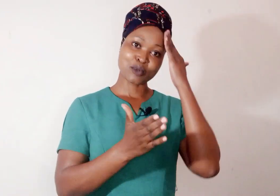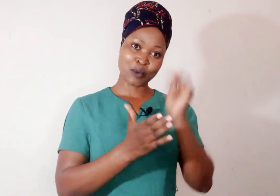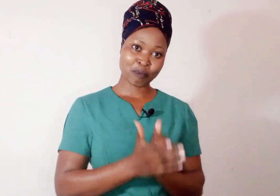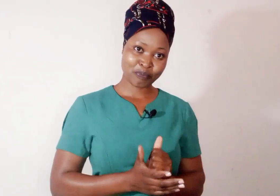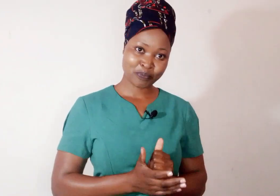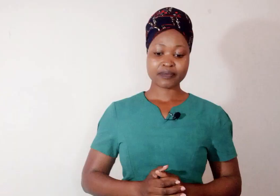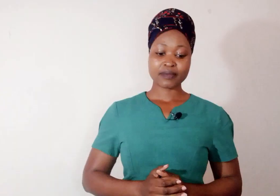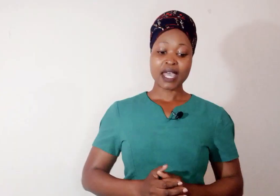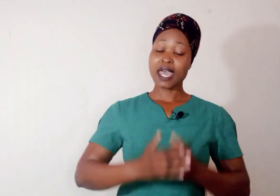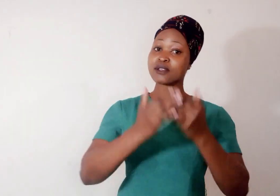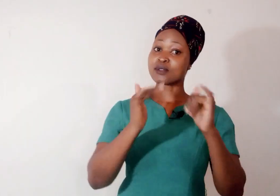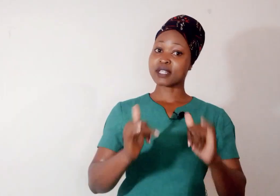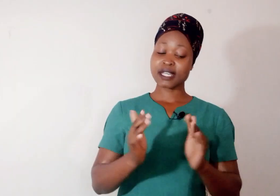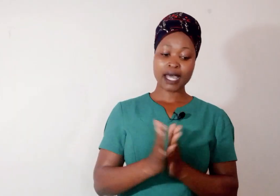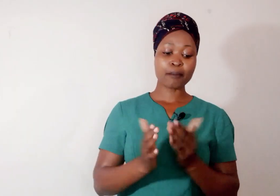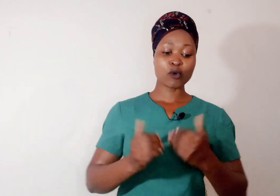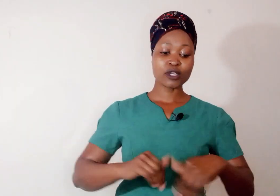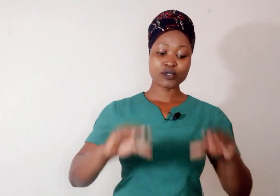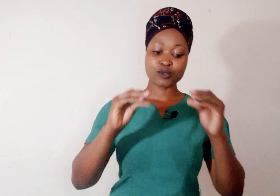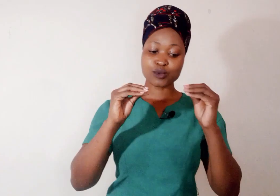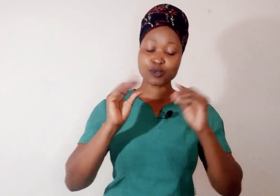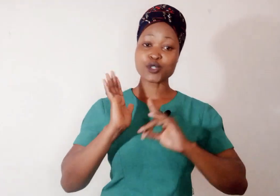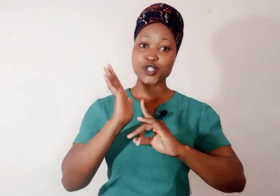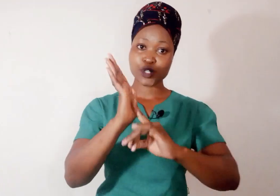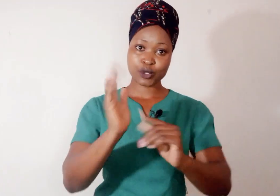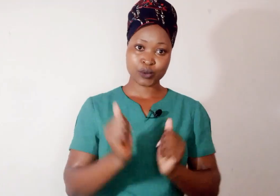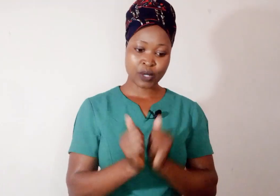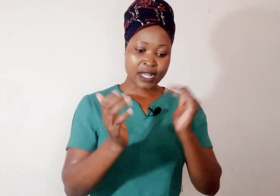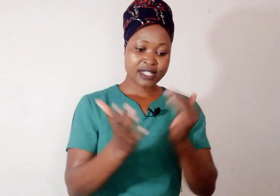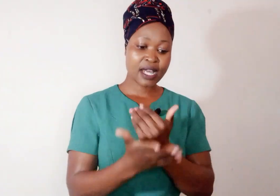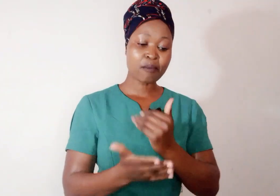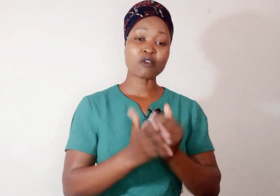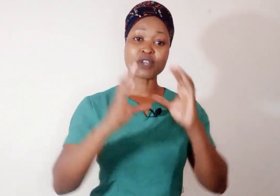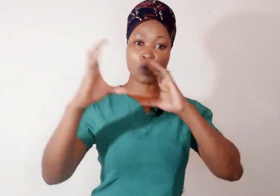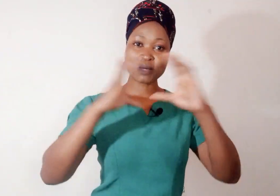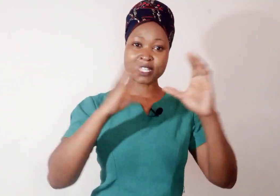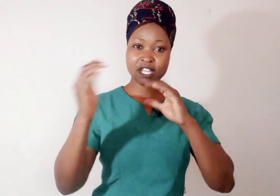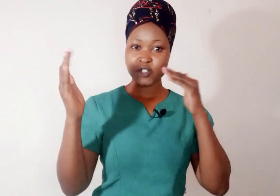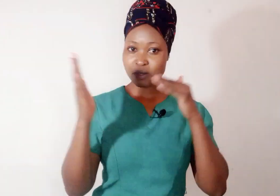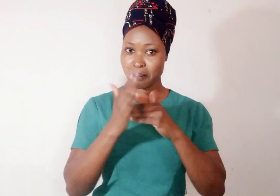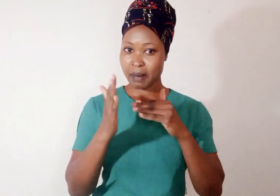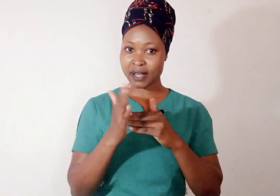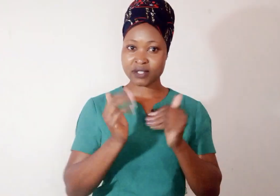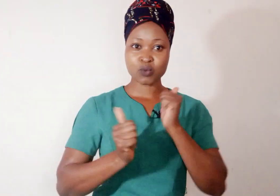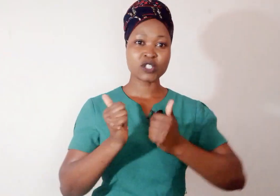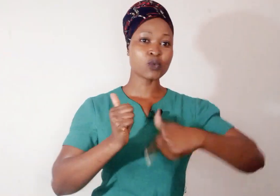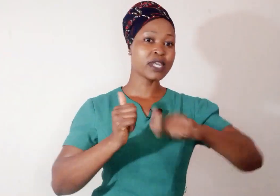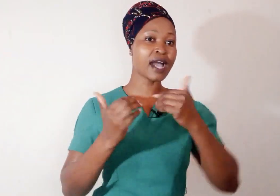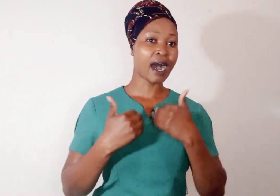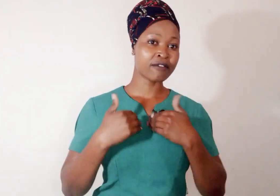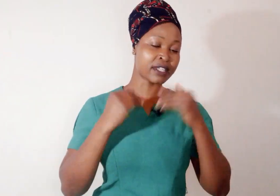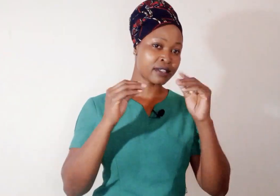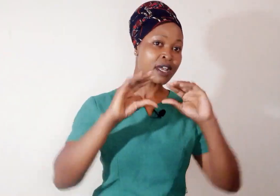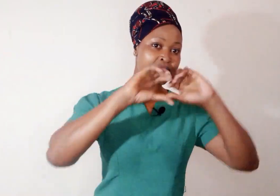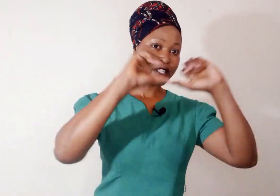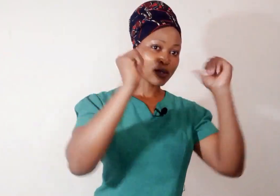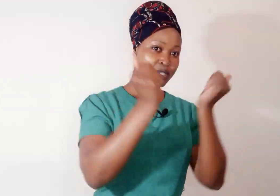know. And today I'm going to show you some of the communication barriers which we have in the